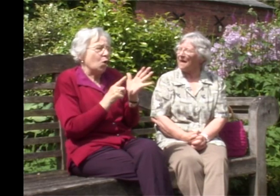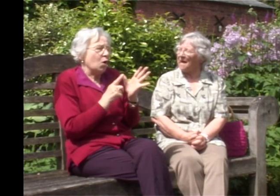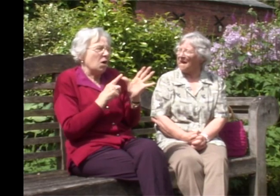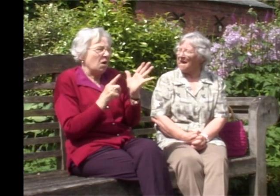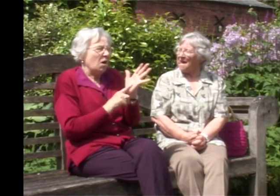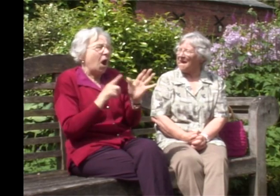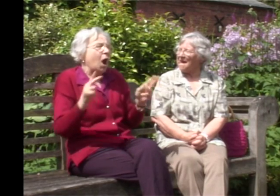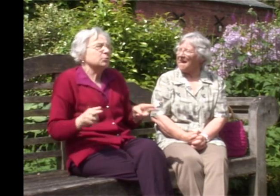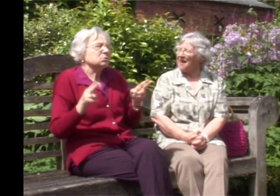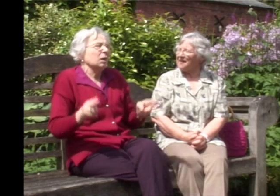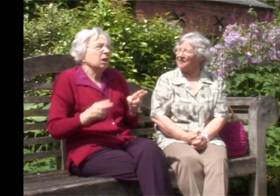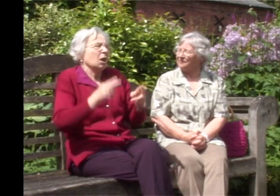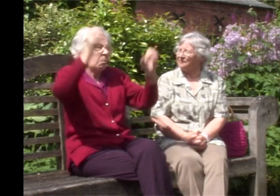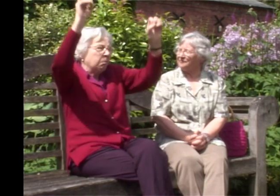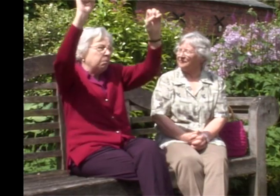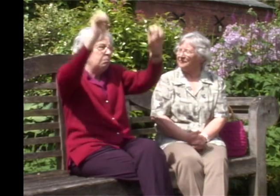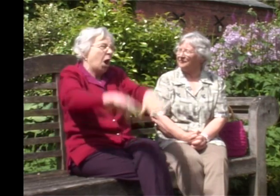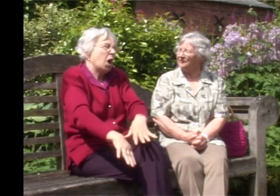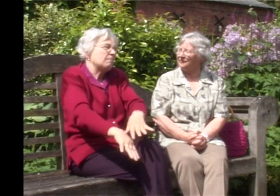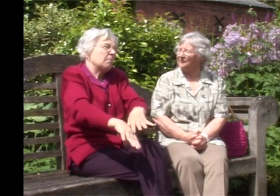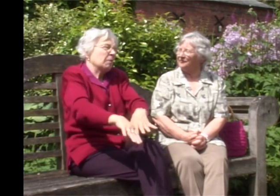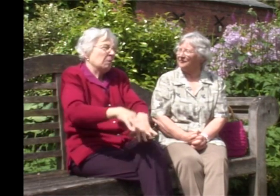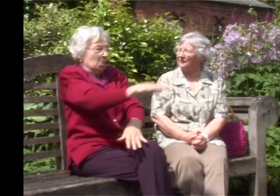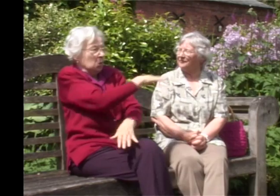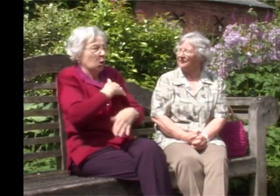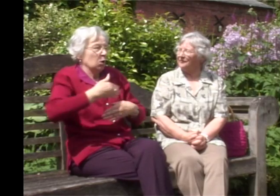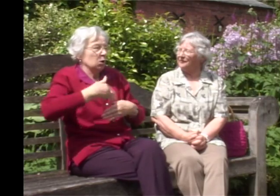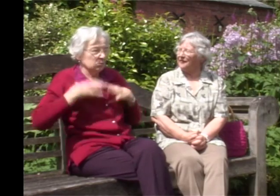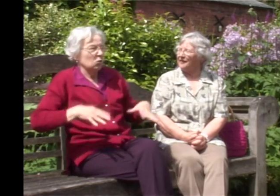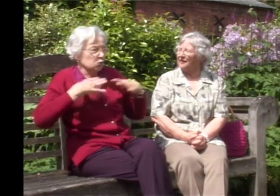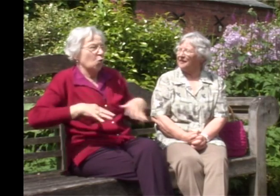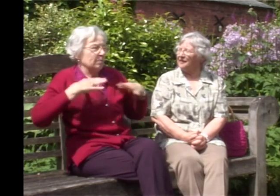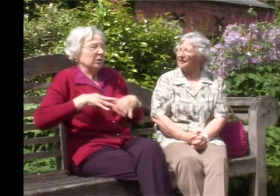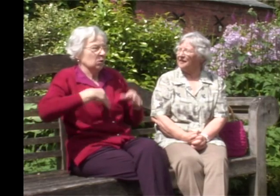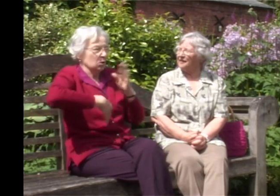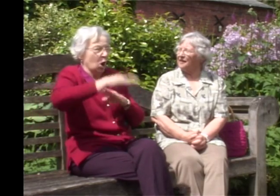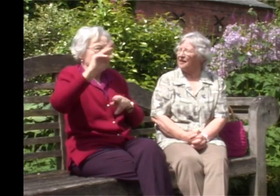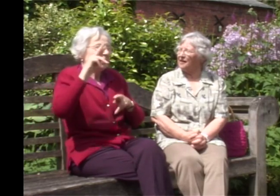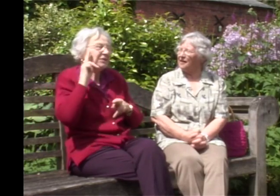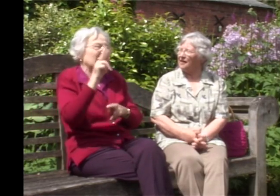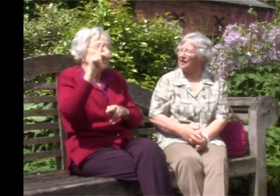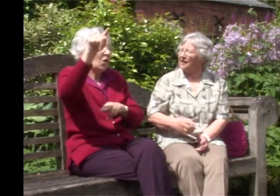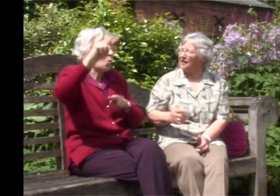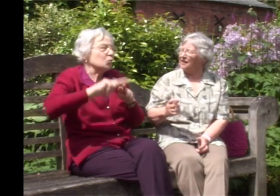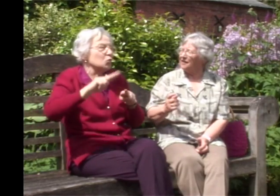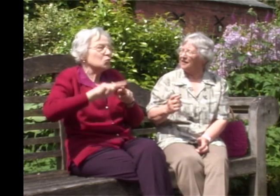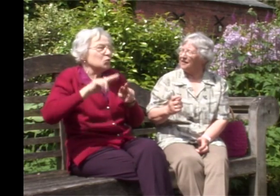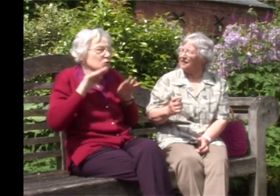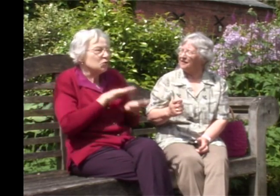upset because the Royal Hospital had been bombed. All the children got dressed and walked over to have a